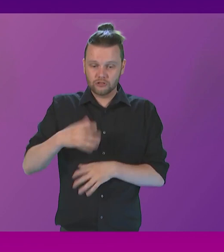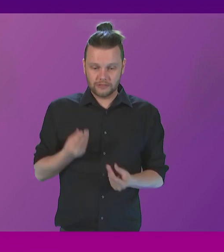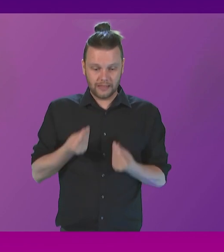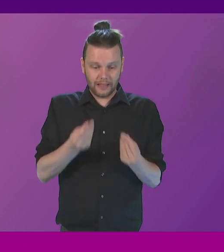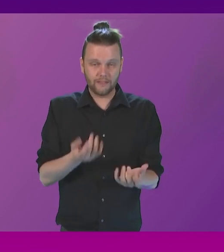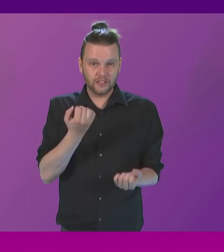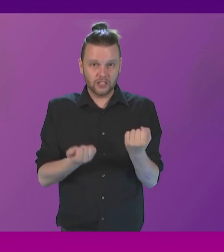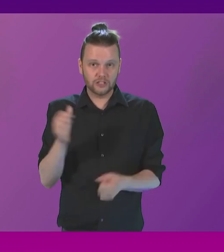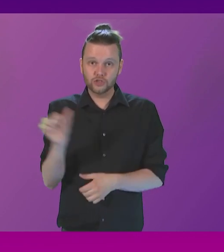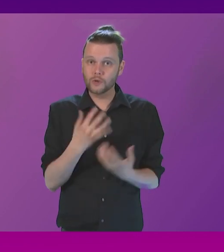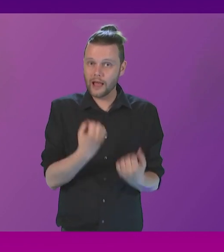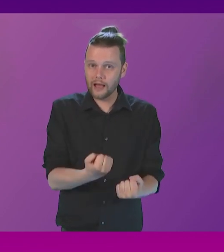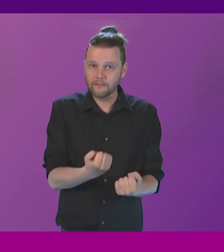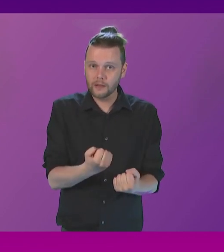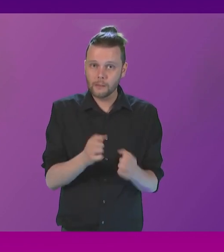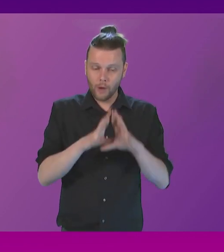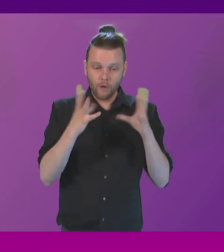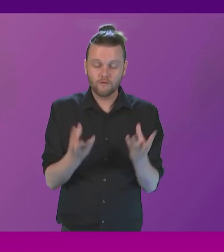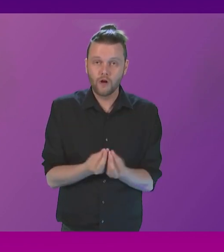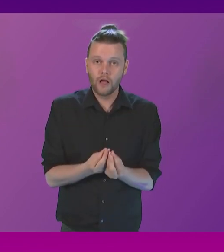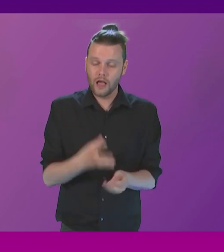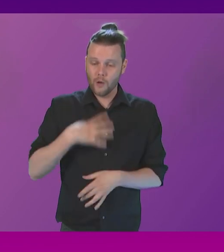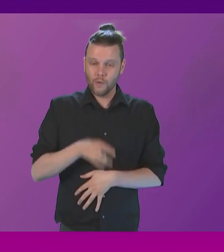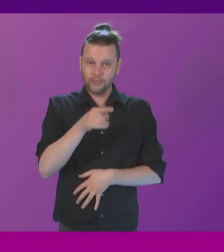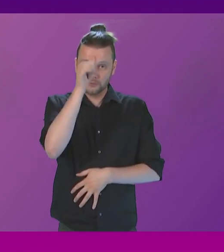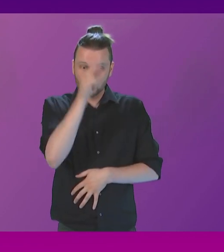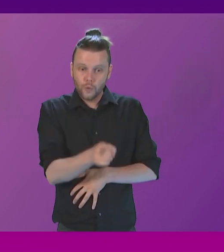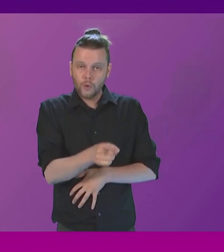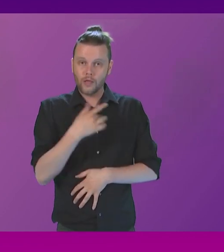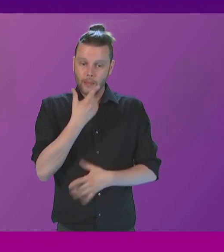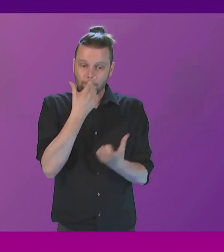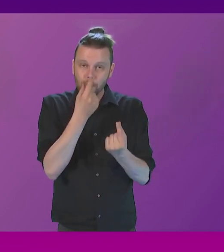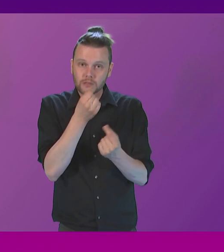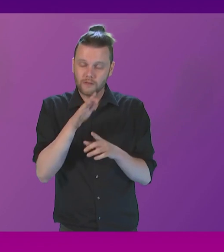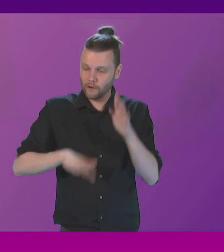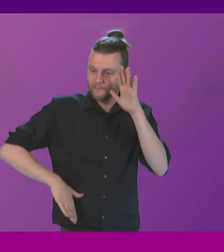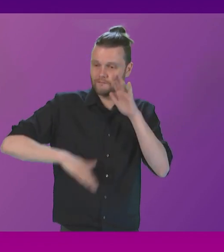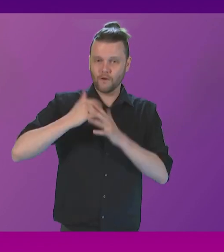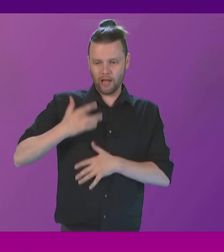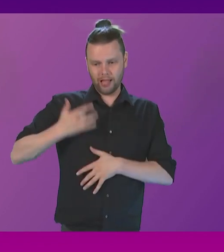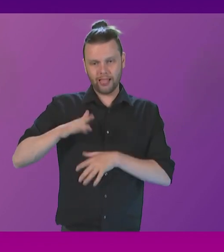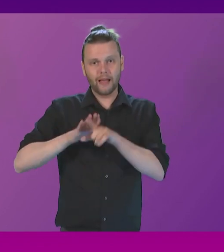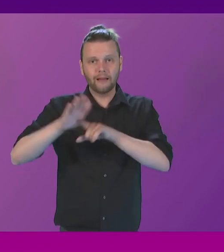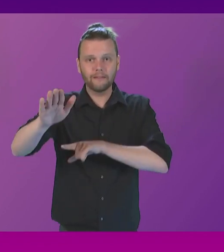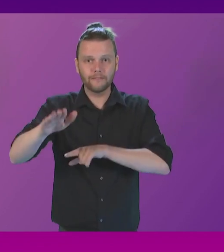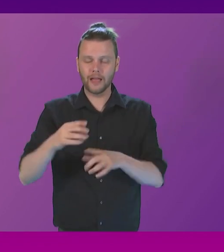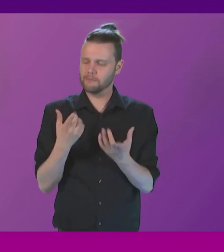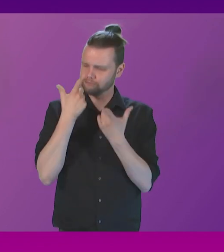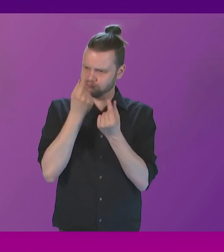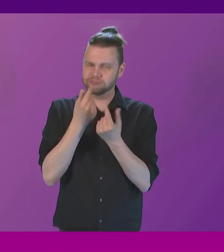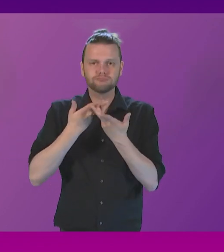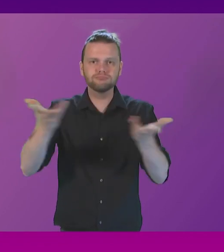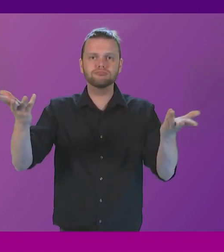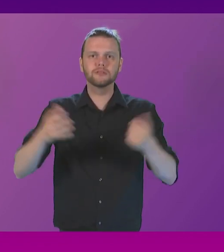the justice that they deserve, but above all, I want them to know that their potential for a fulfilling future is limitless.